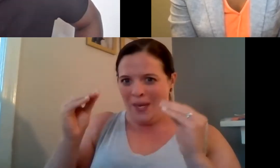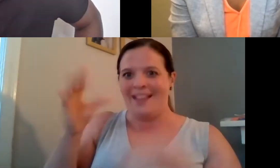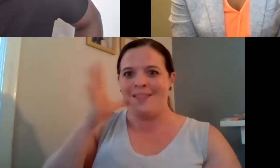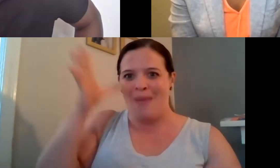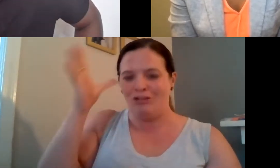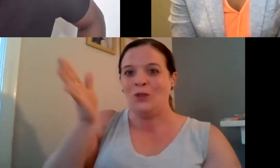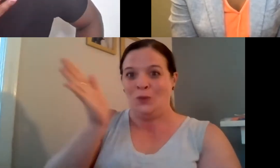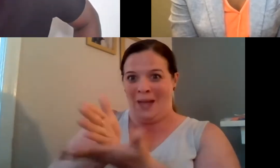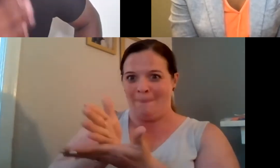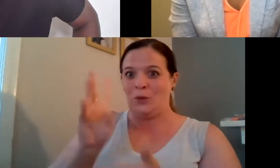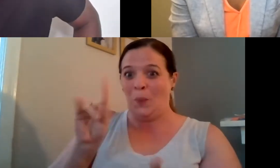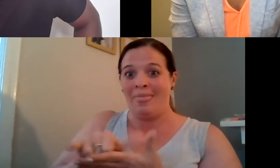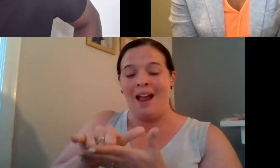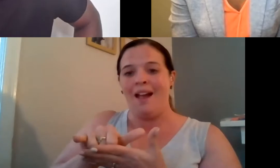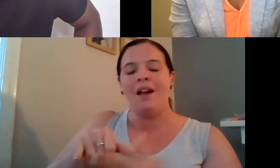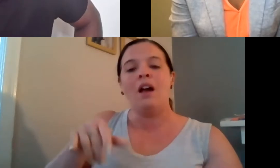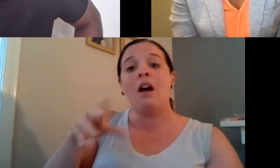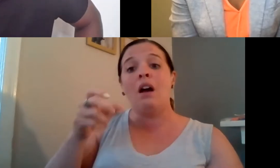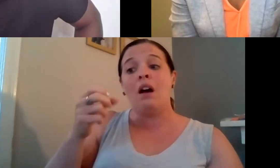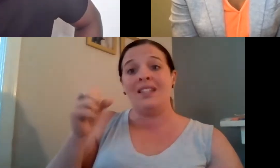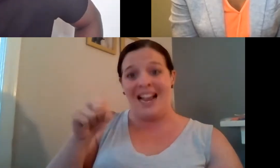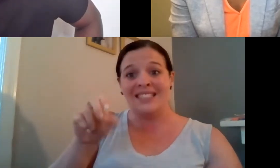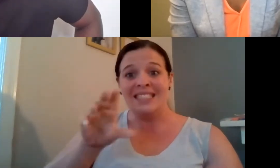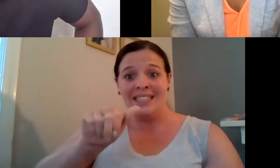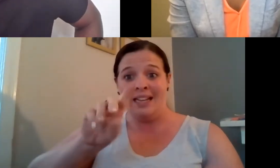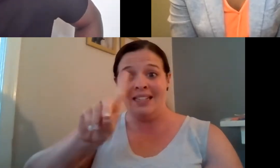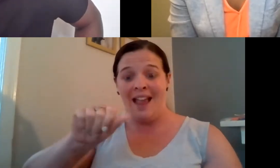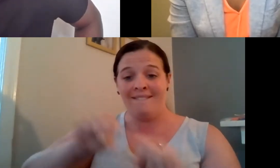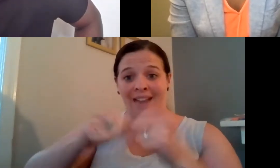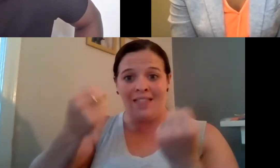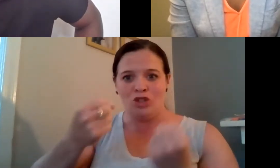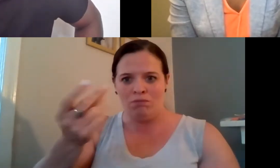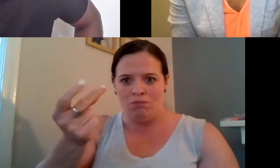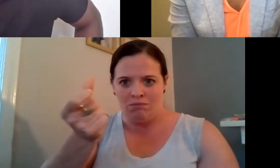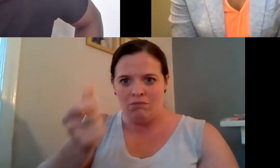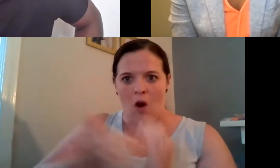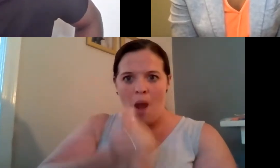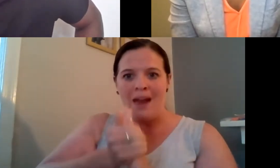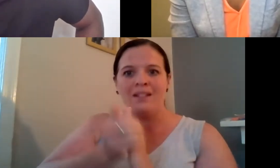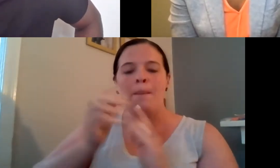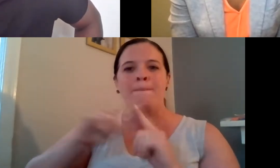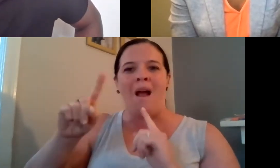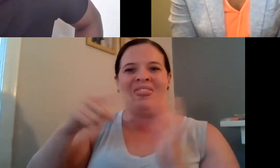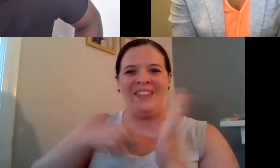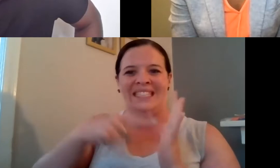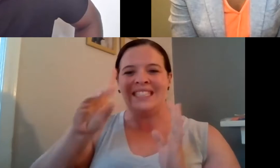And I had to educate the parents to stop doing that. Yes, it's an ADA violation